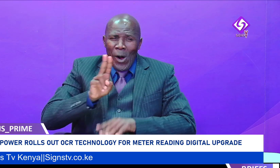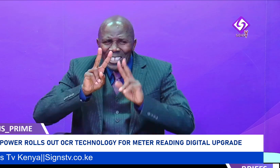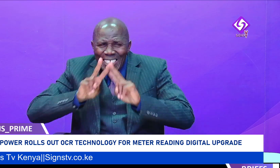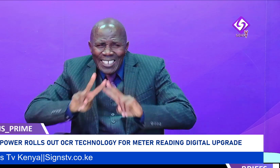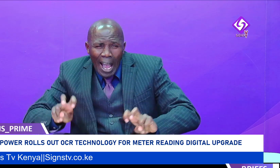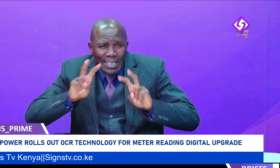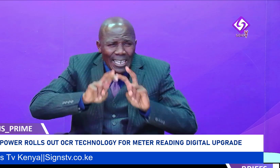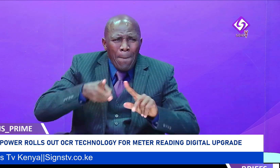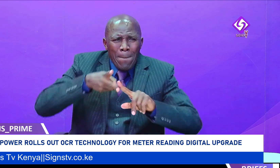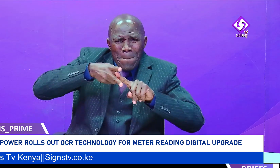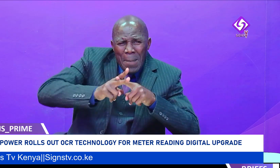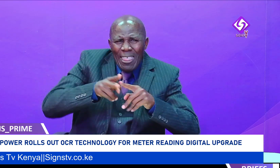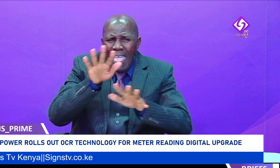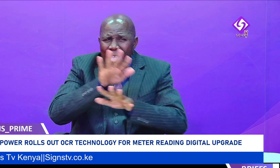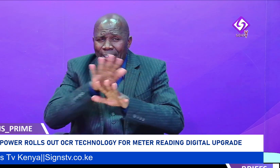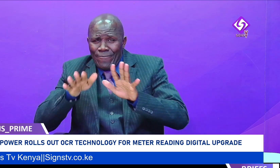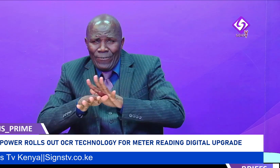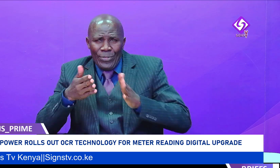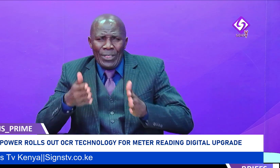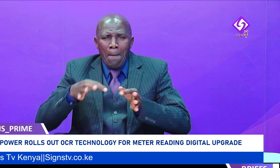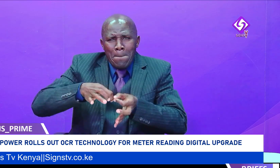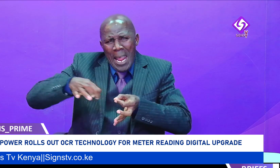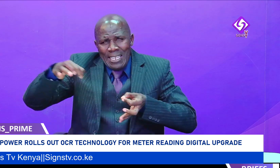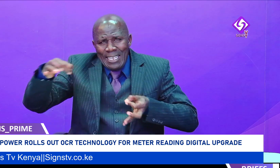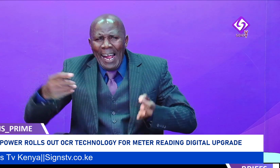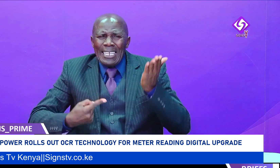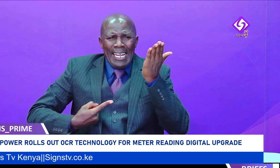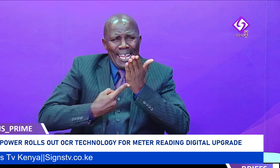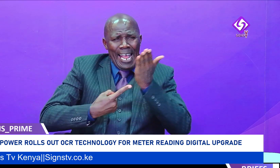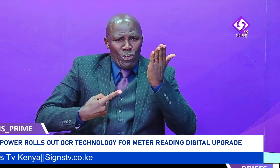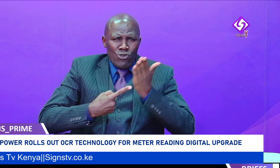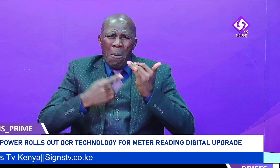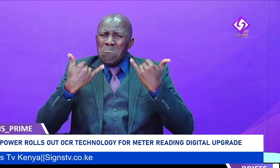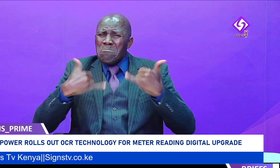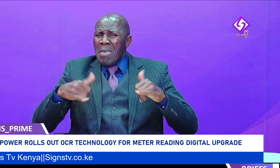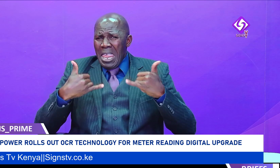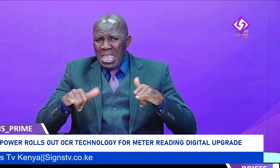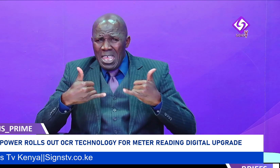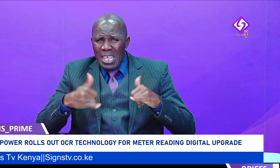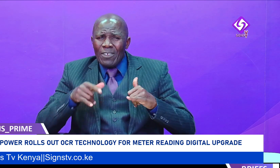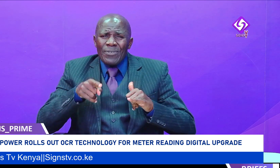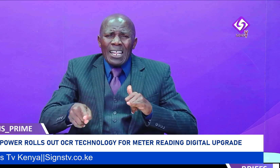a meter's digital display for instant and accurate data collection.